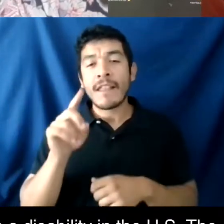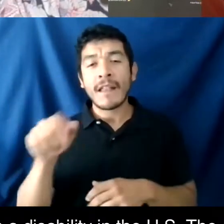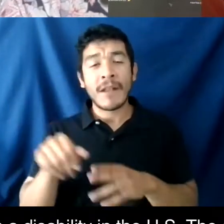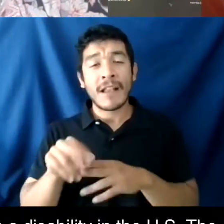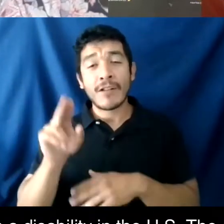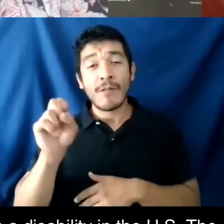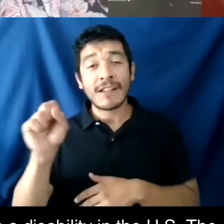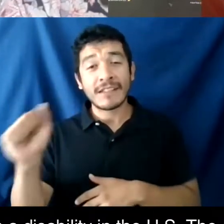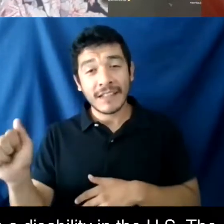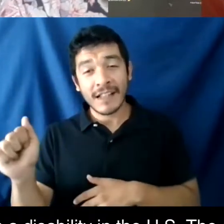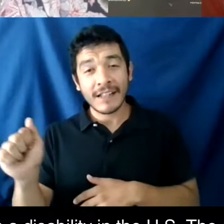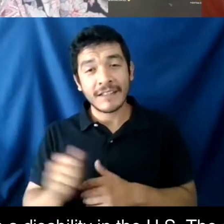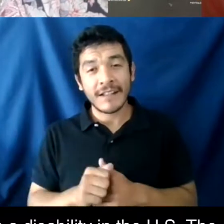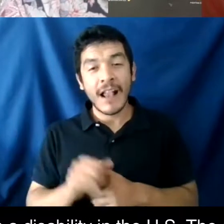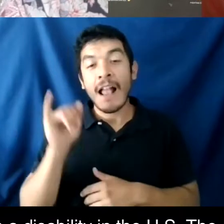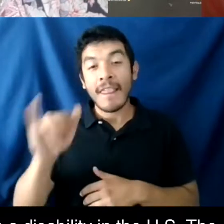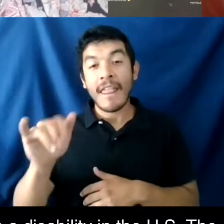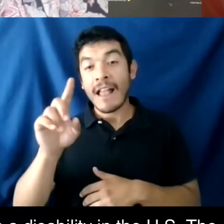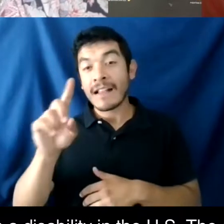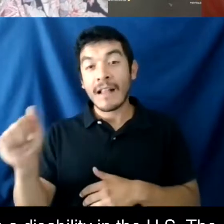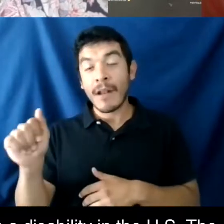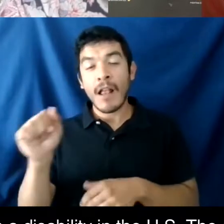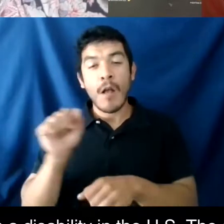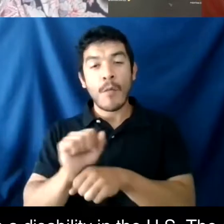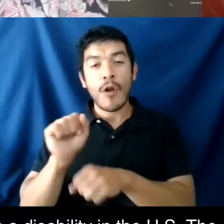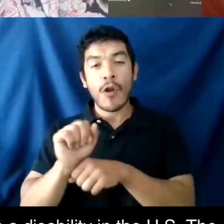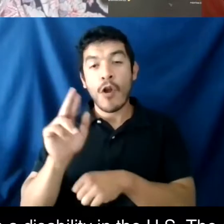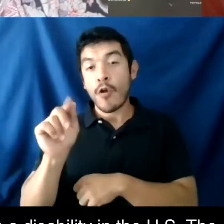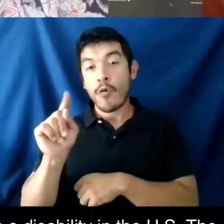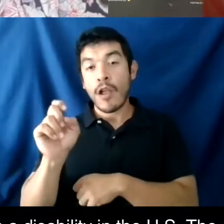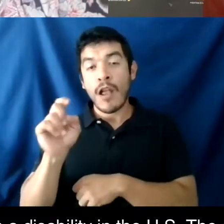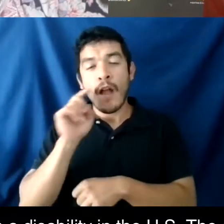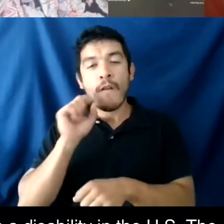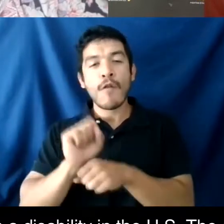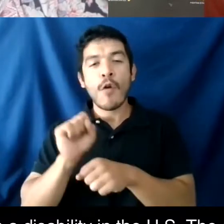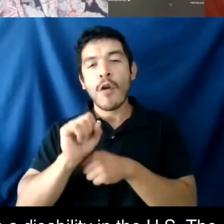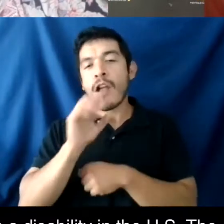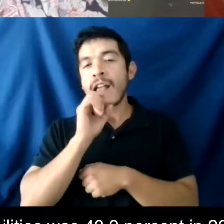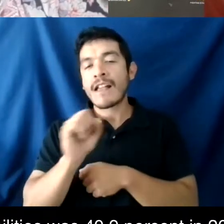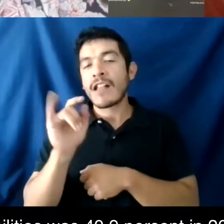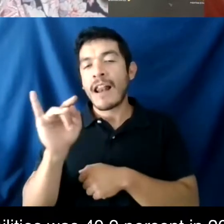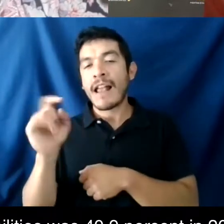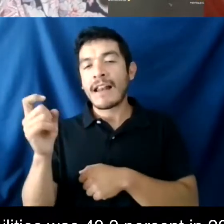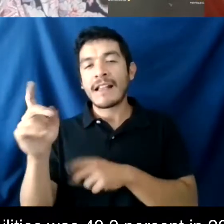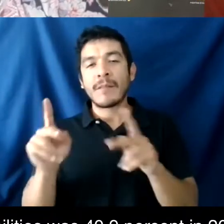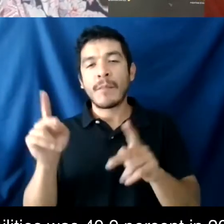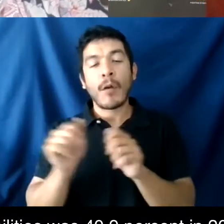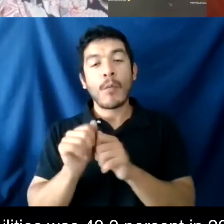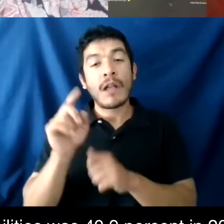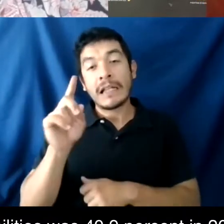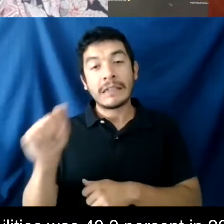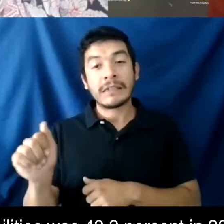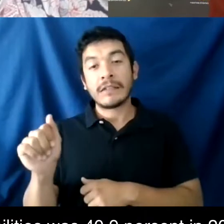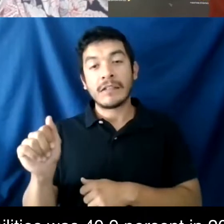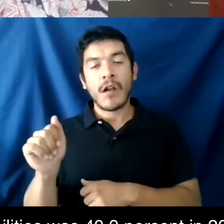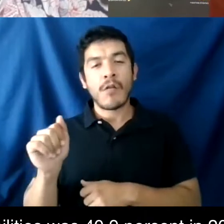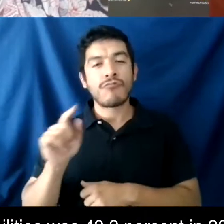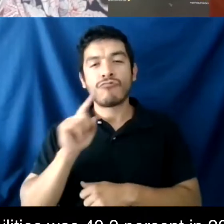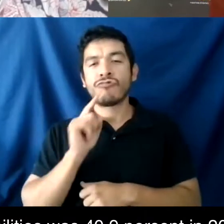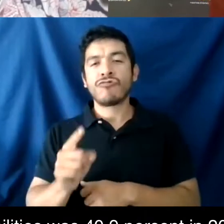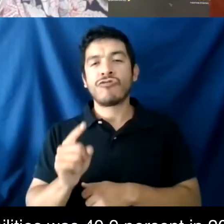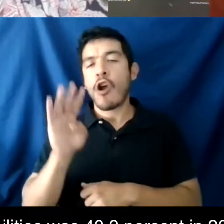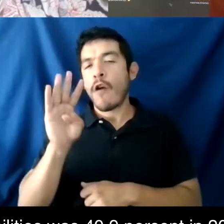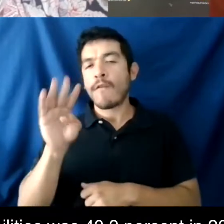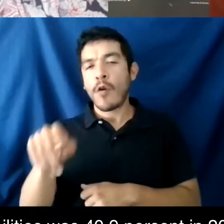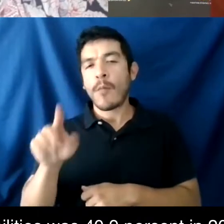US. The disability employment rate for working age Hispanic Latinx people with disabilities was